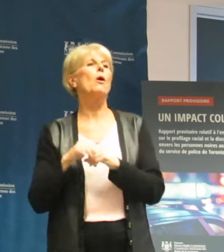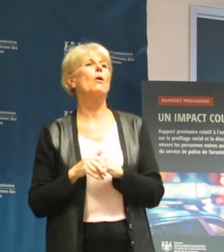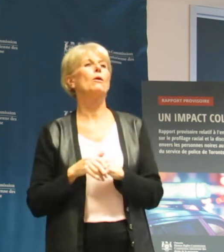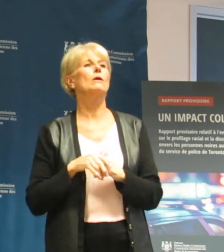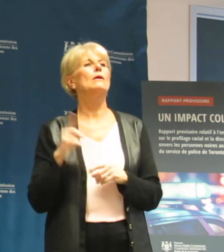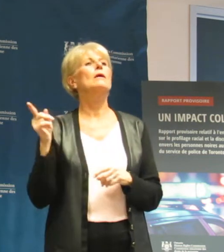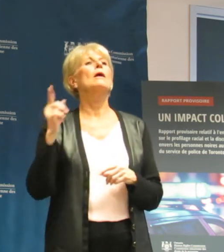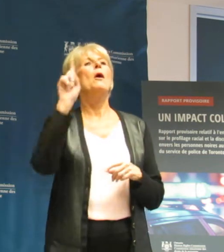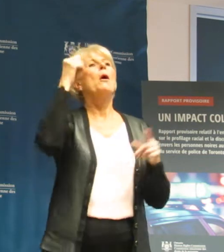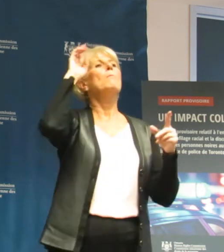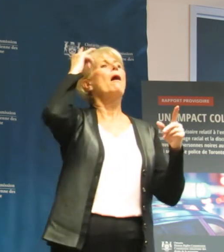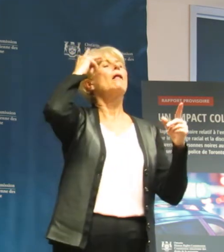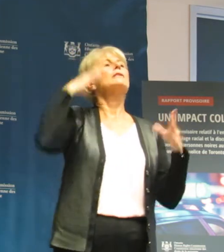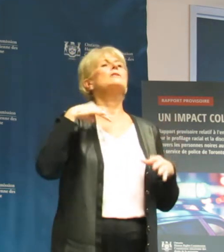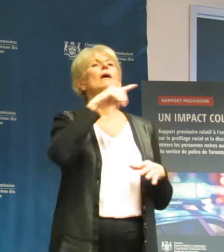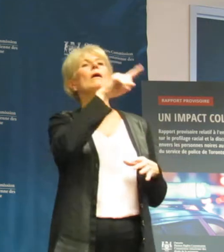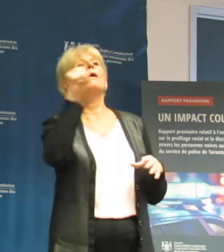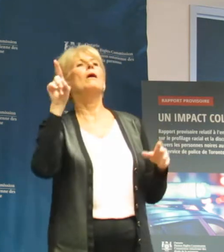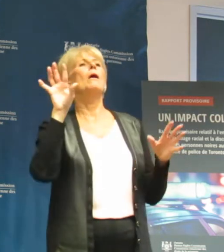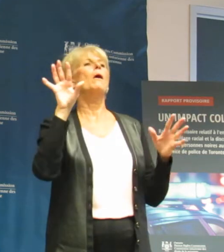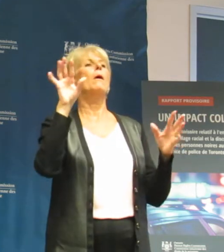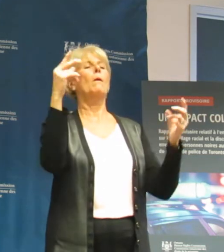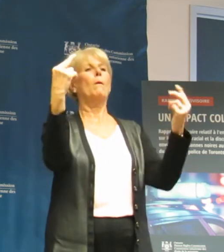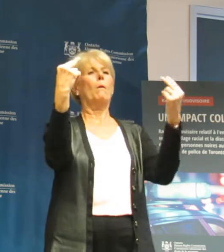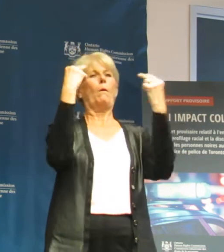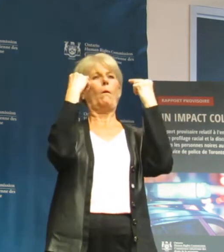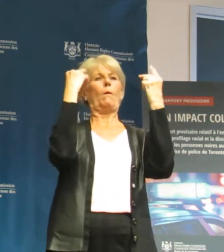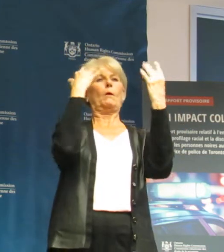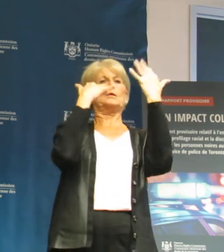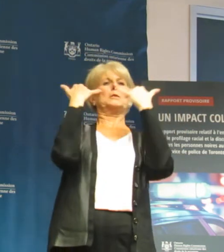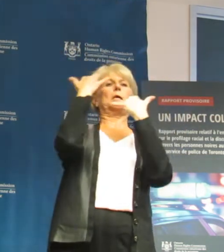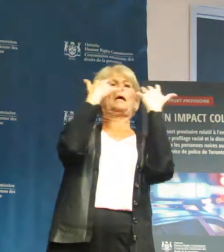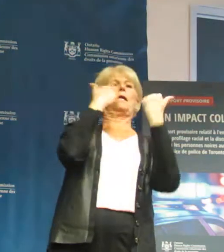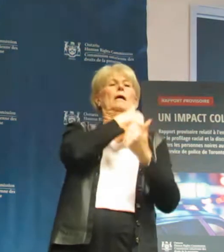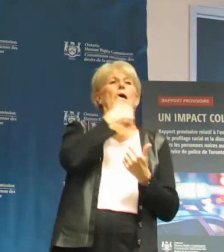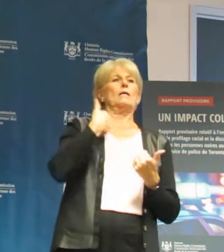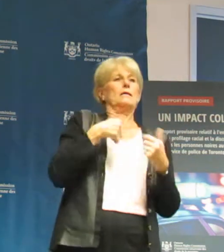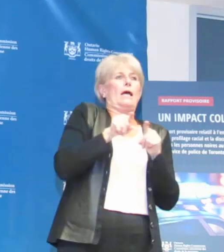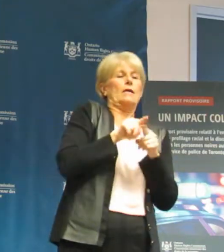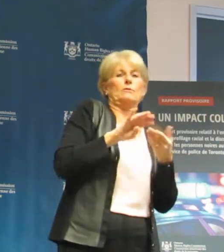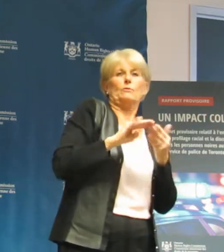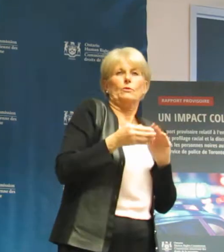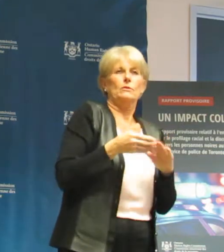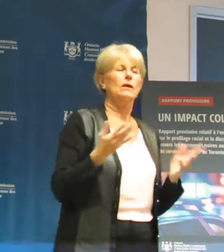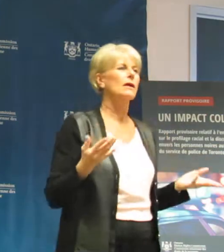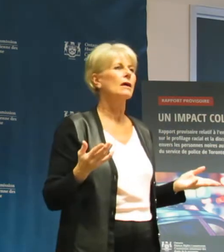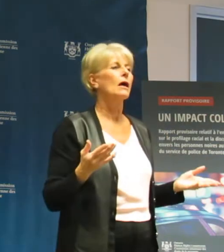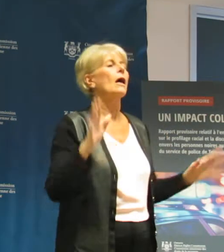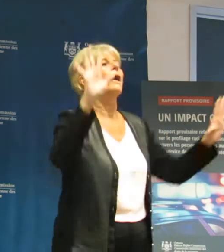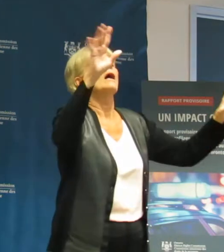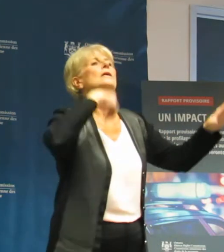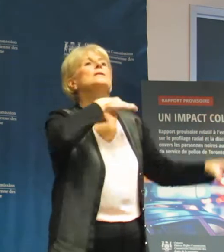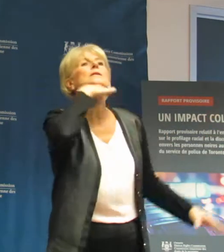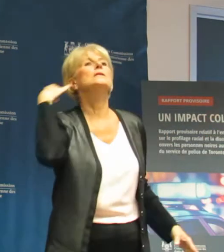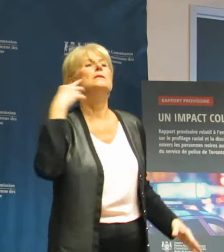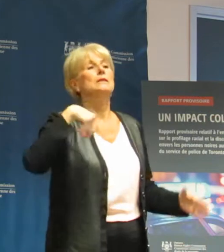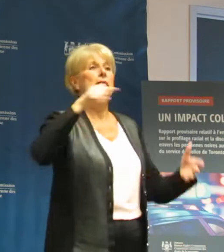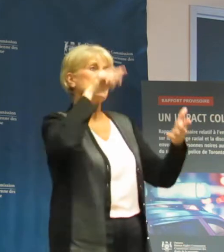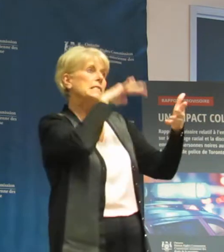indifferent politicians began to study us. As a community, we have been studied to